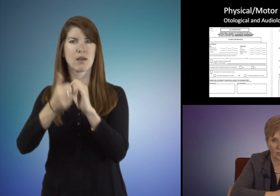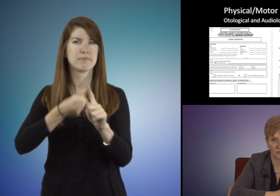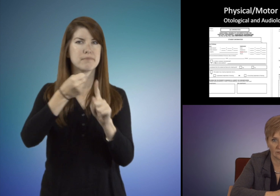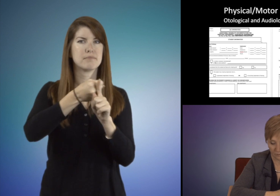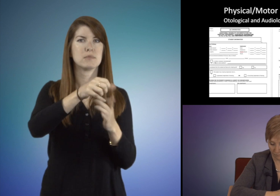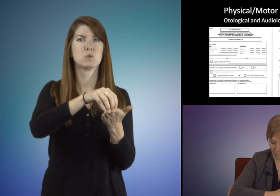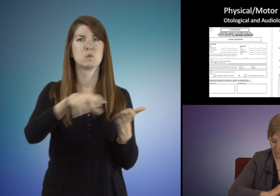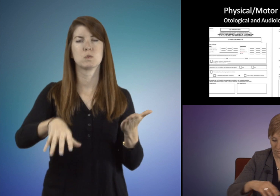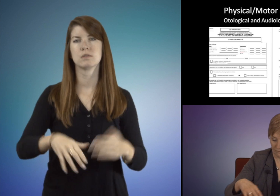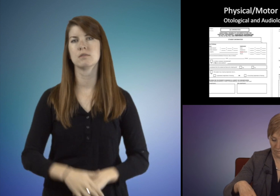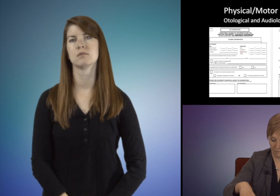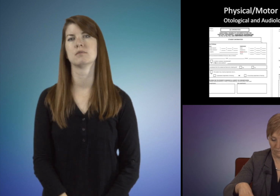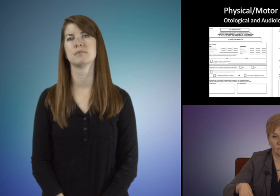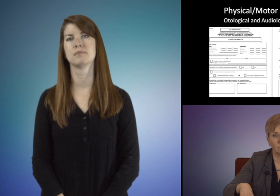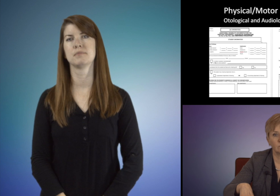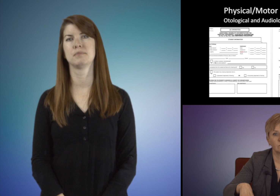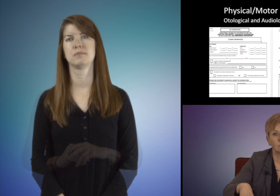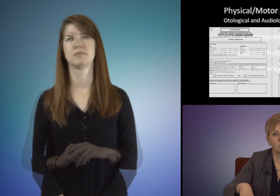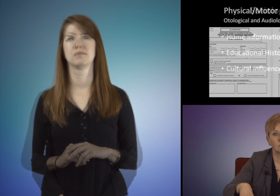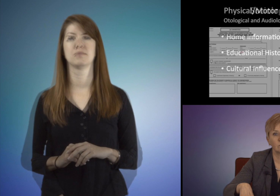hearing loss.